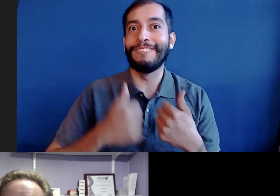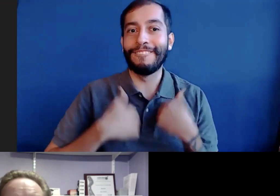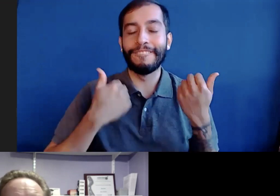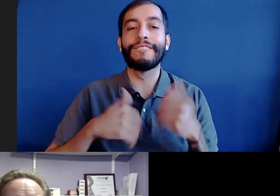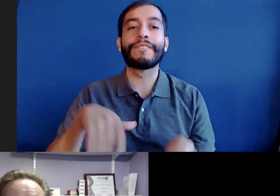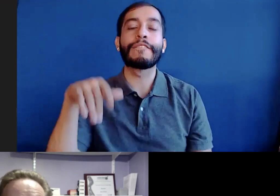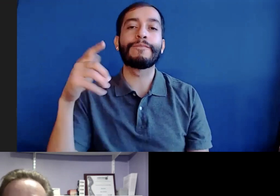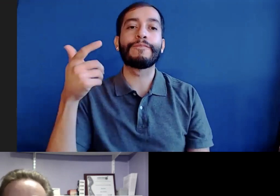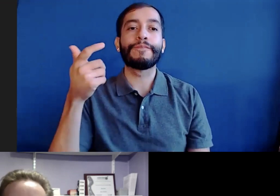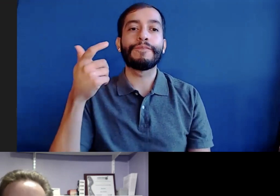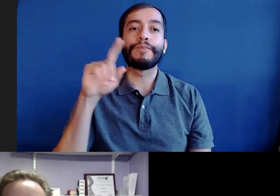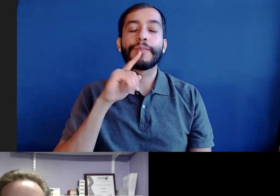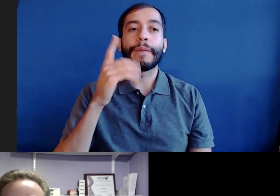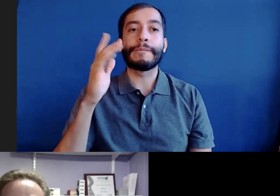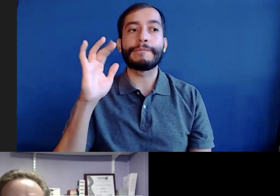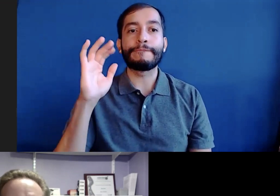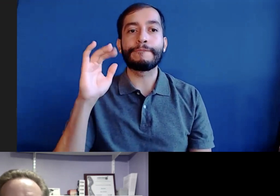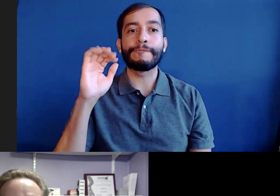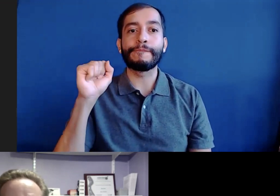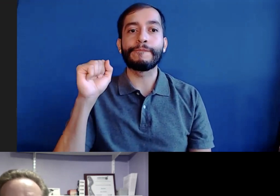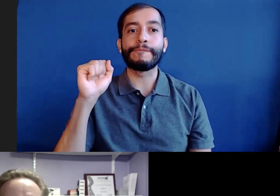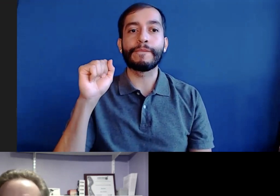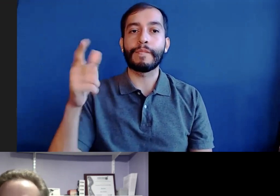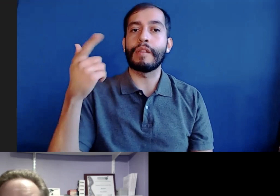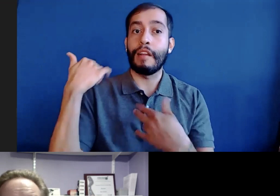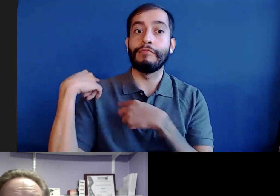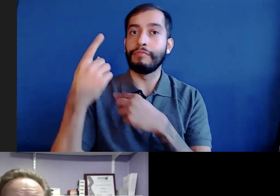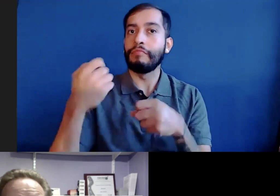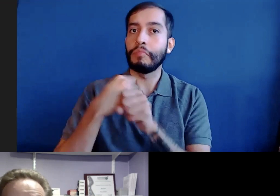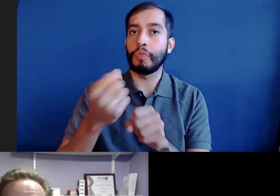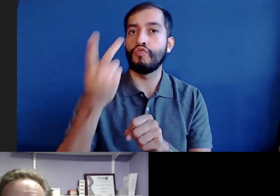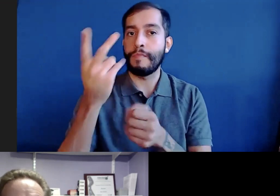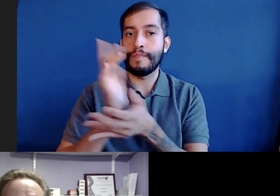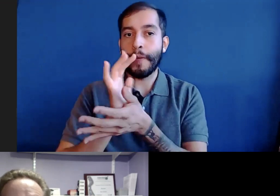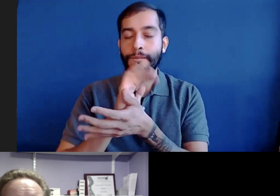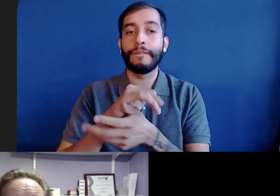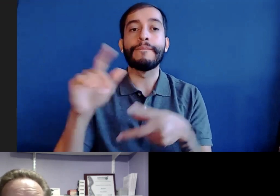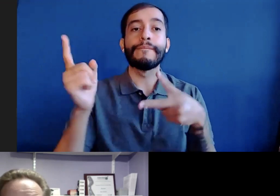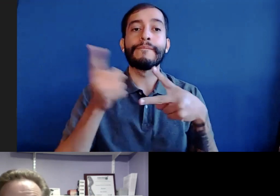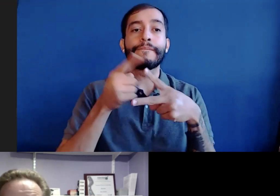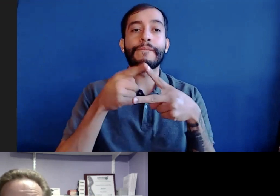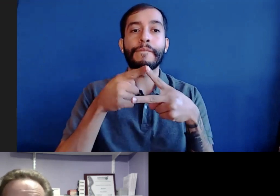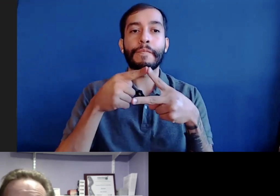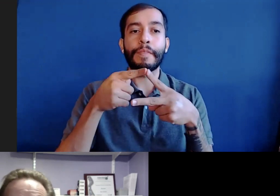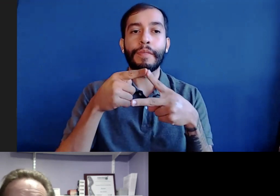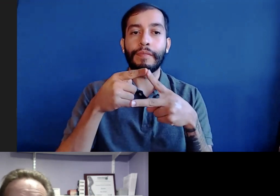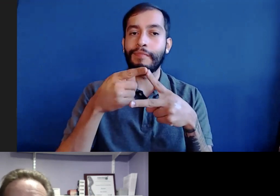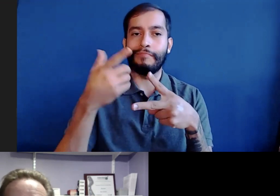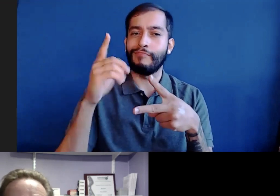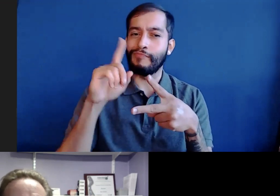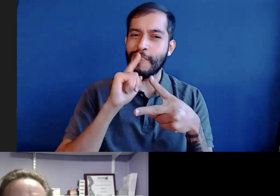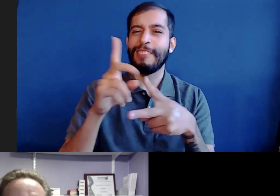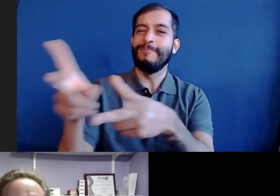made two films. One was very much from his story, and the other one was The Secret Life of Tom